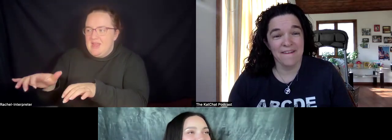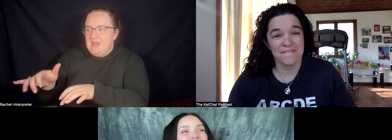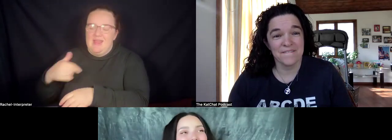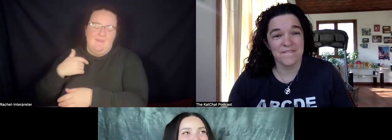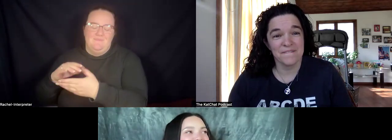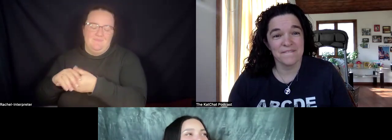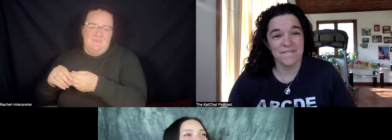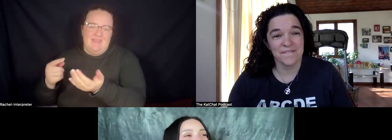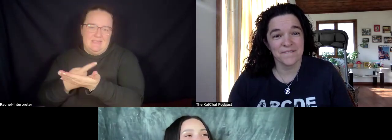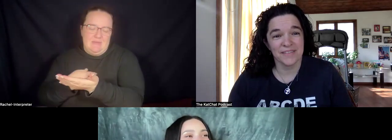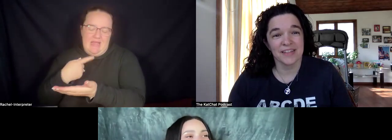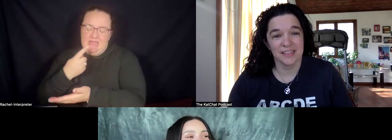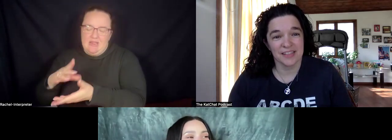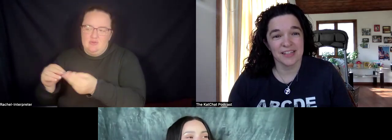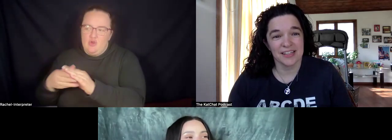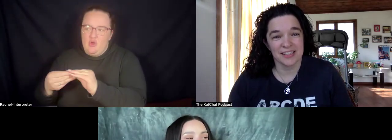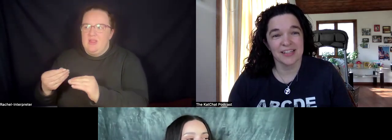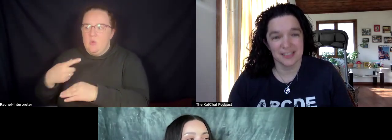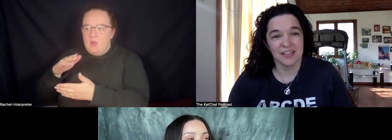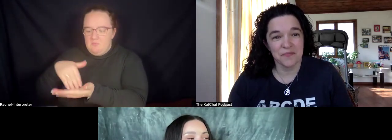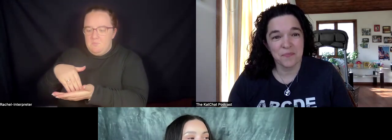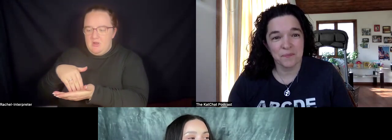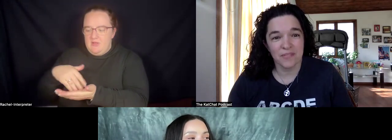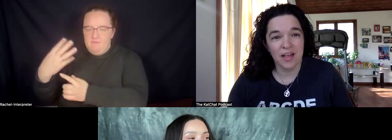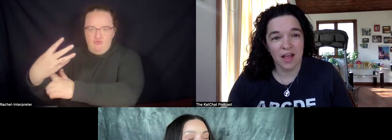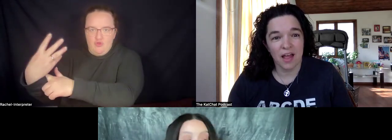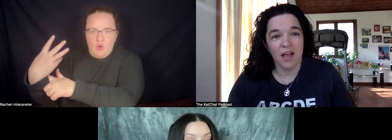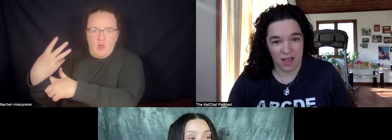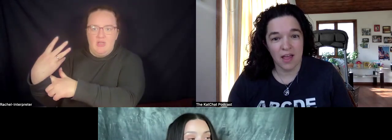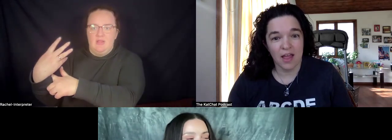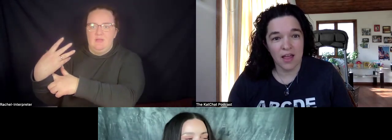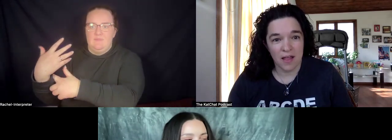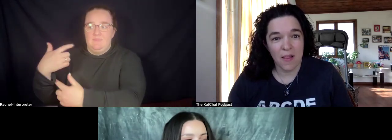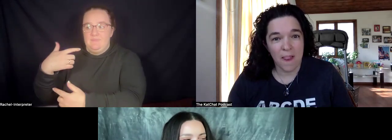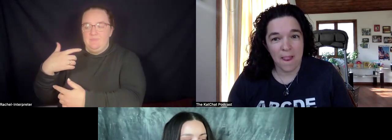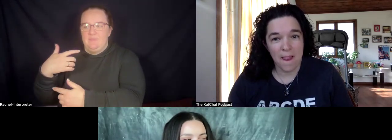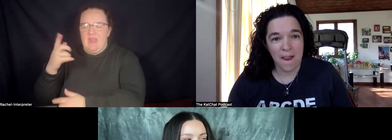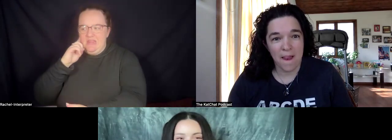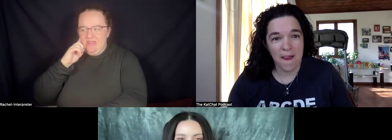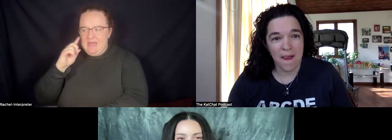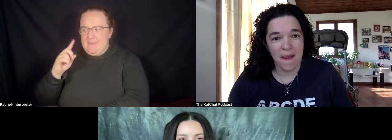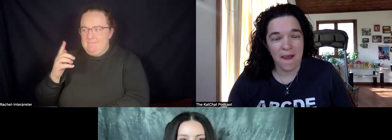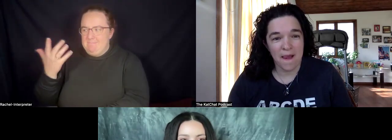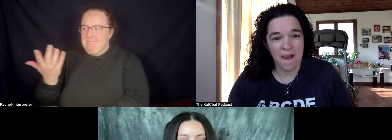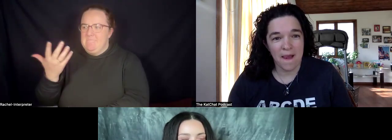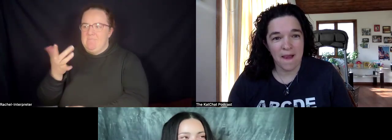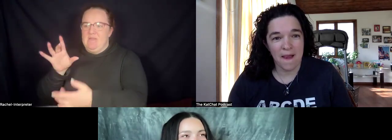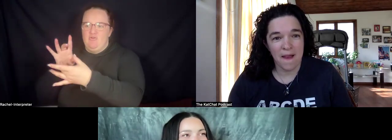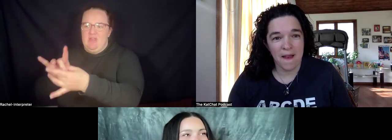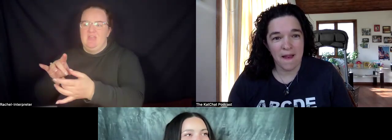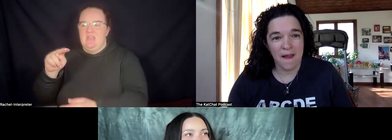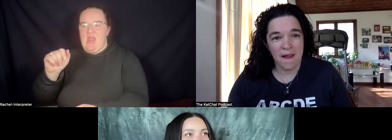story sometimes. I told Noah this story as well, that we were in the middle of a take. I was not filming. I think it was maybe something of Nathan's